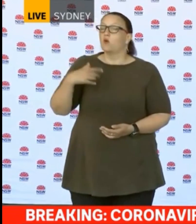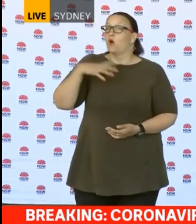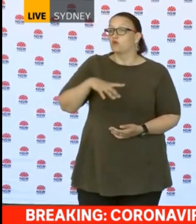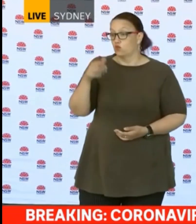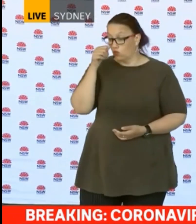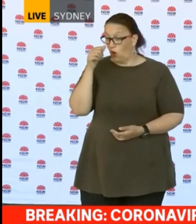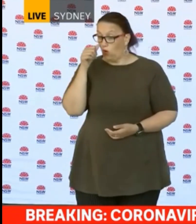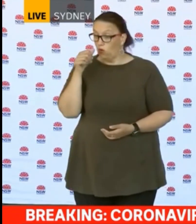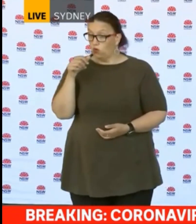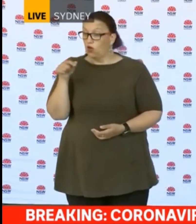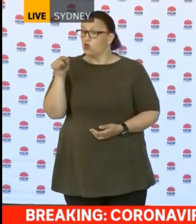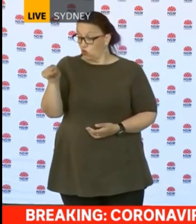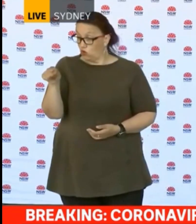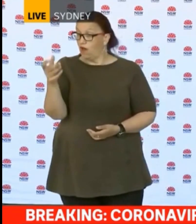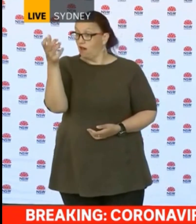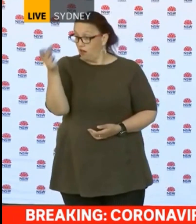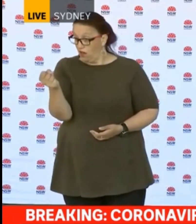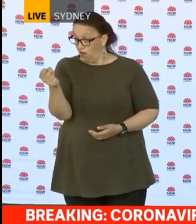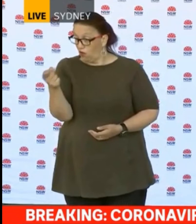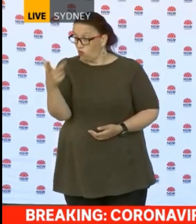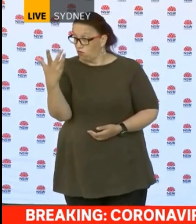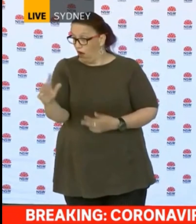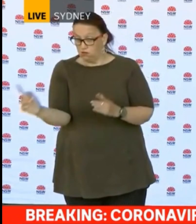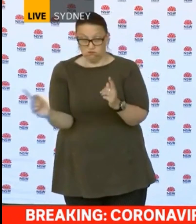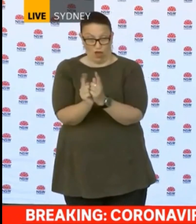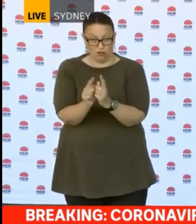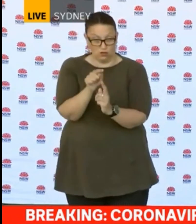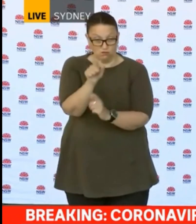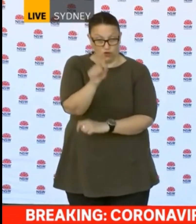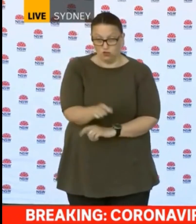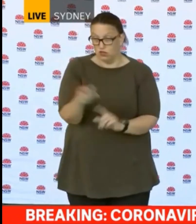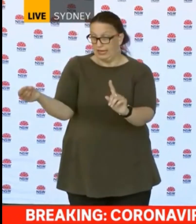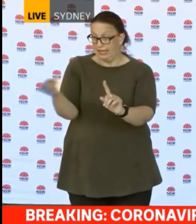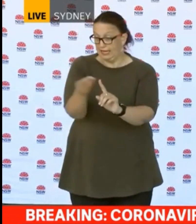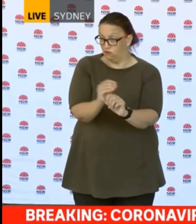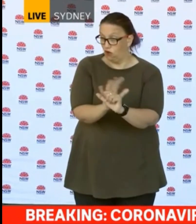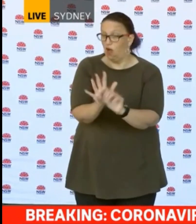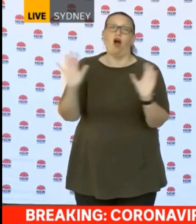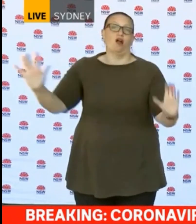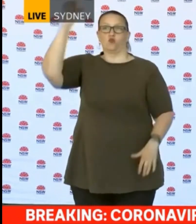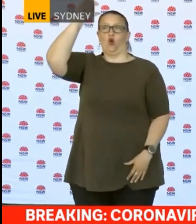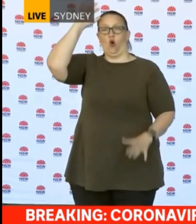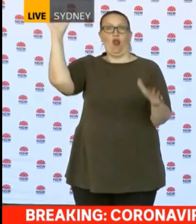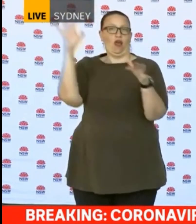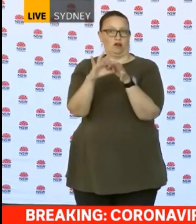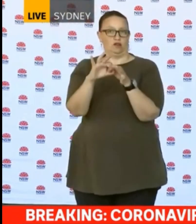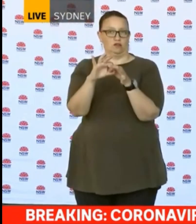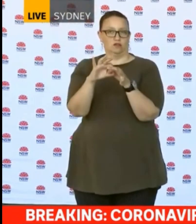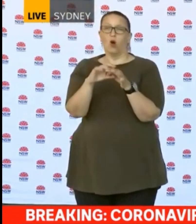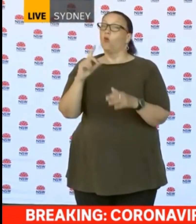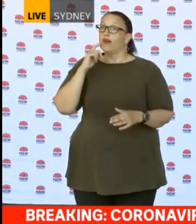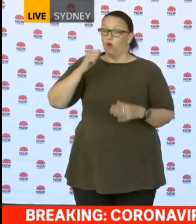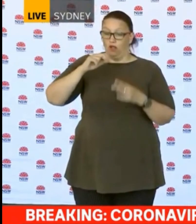a person transmitting to another person, to call it linked. The genomic sequencing will allow us to determine whether it's